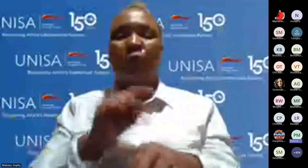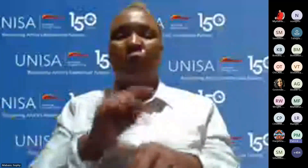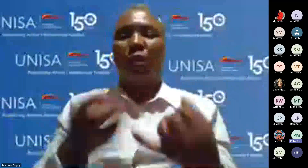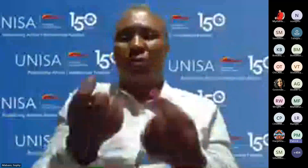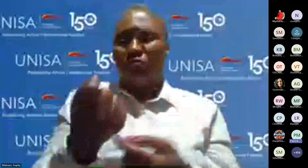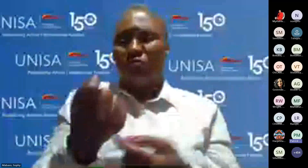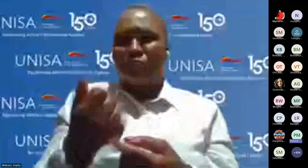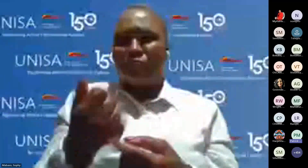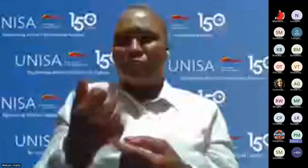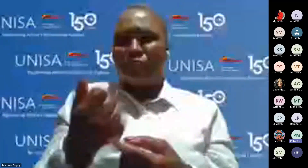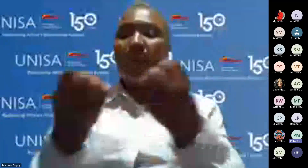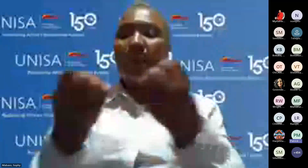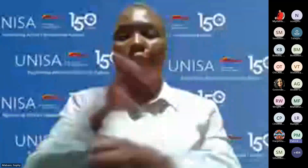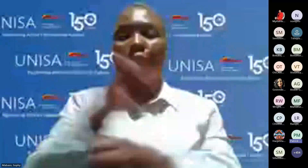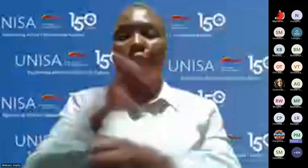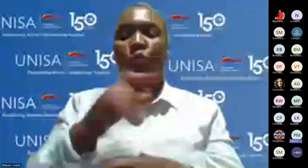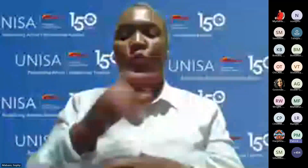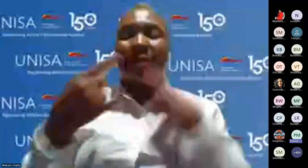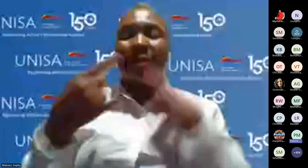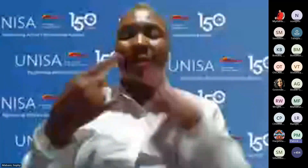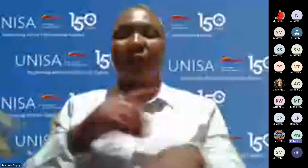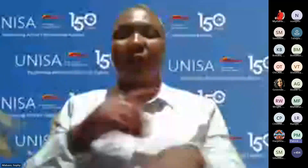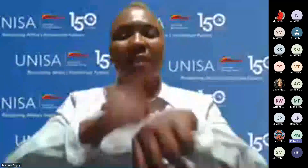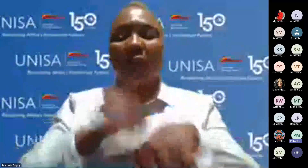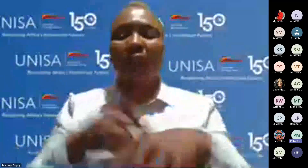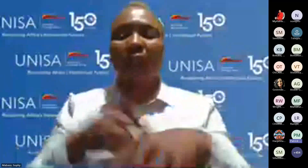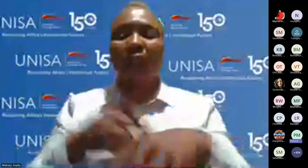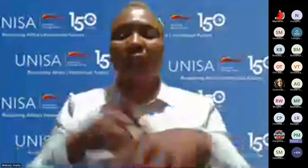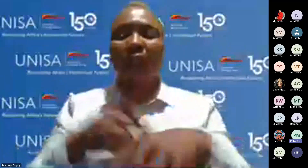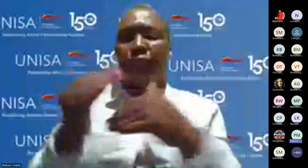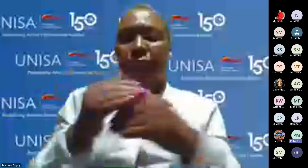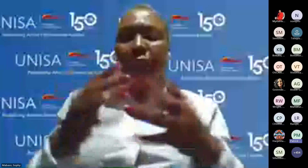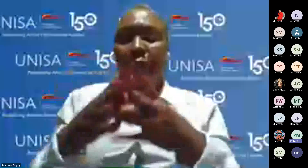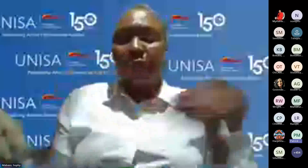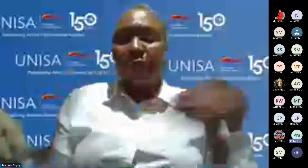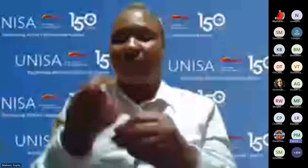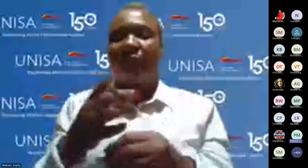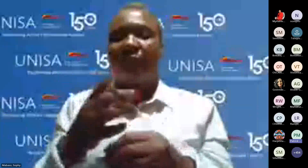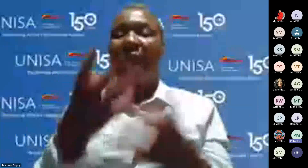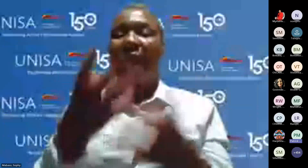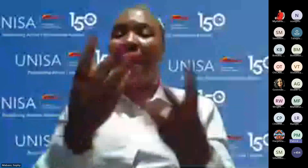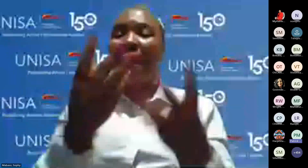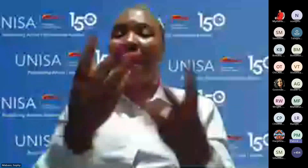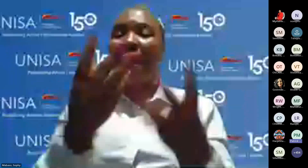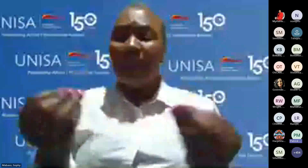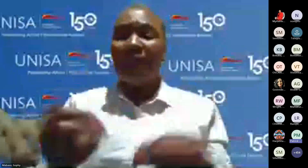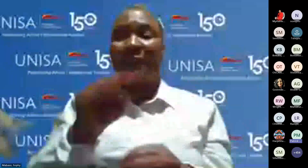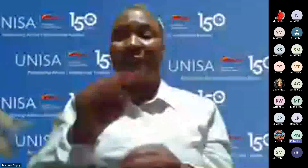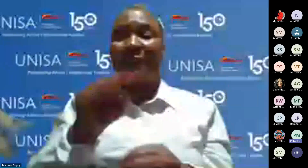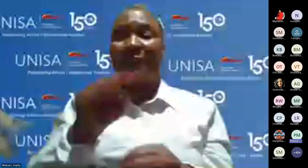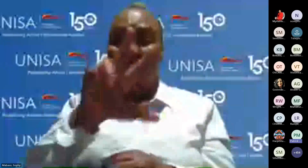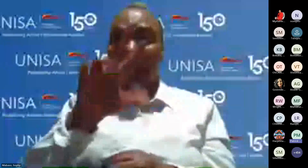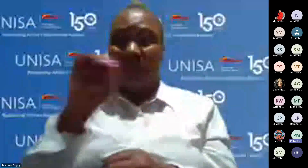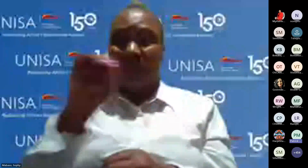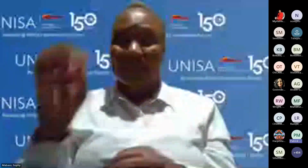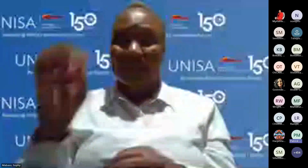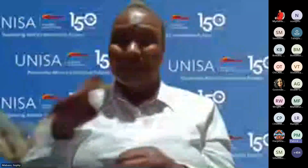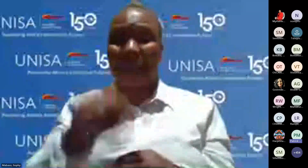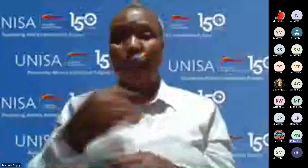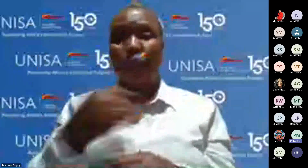the time is just about to run out, the numbers, which are the contact numbers that we can call? Because the toll-free